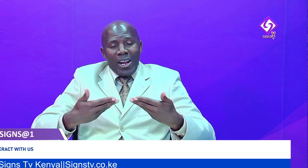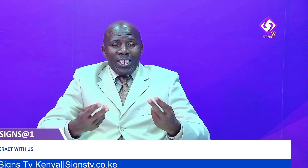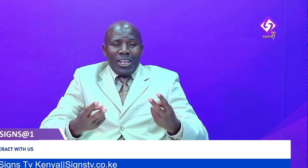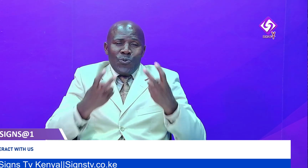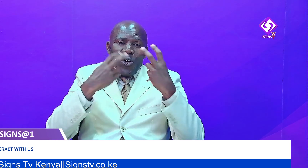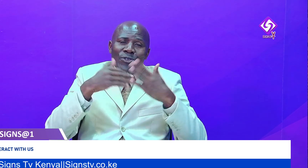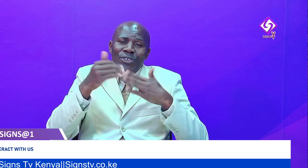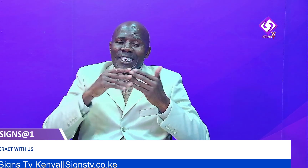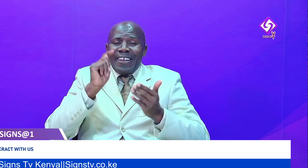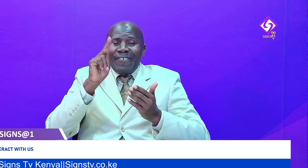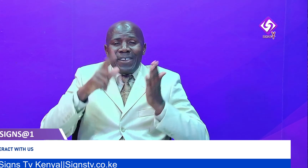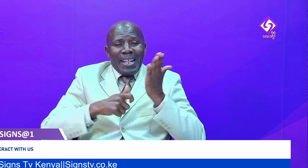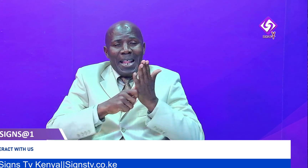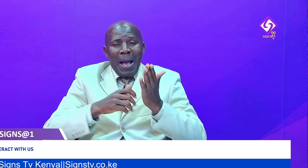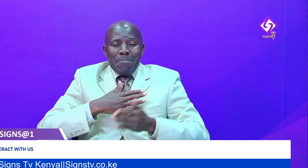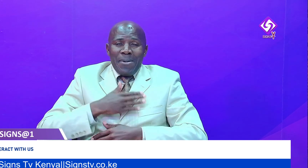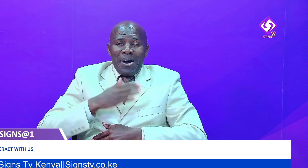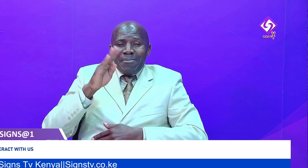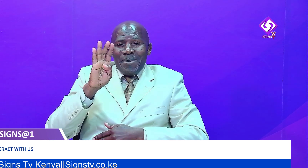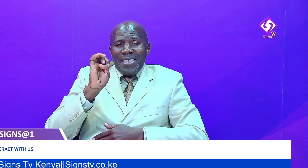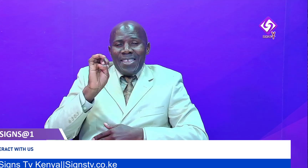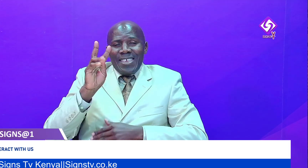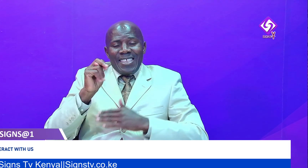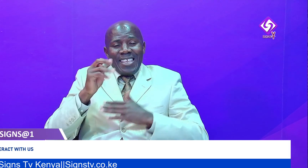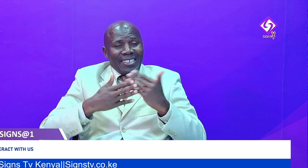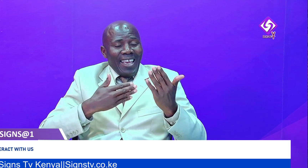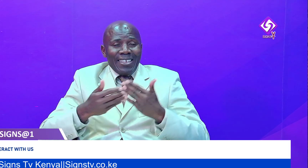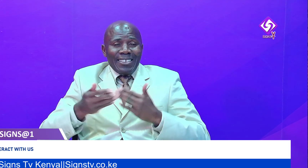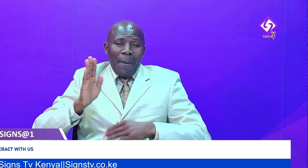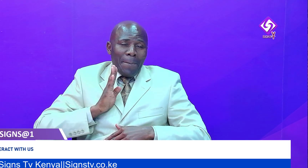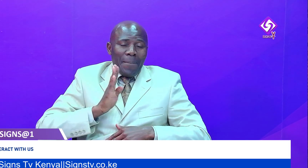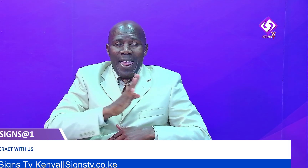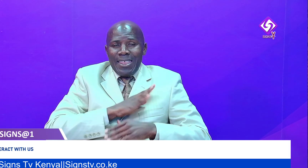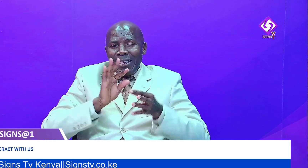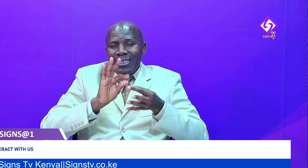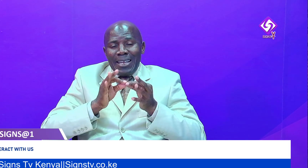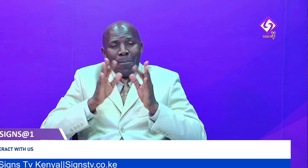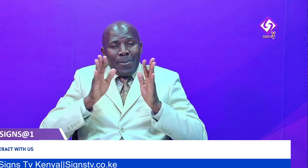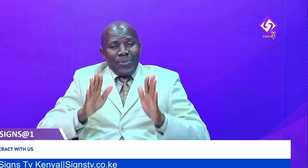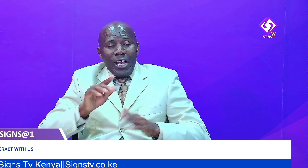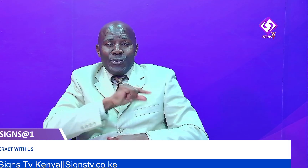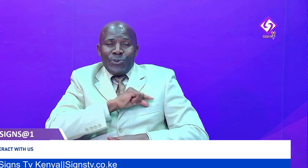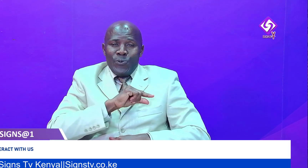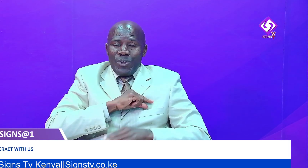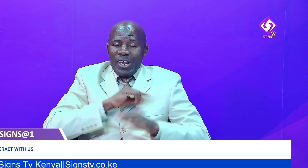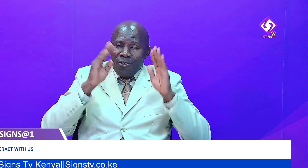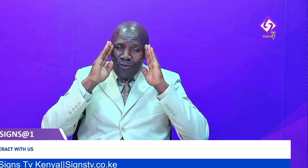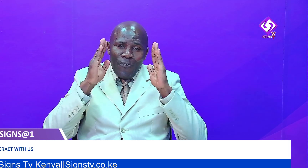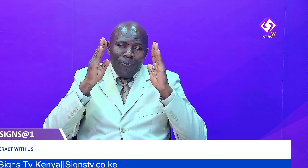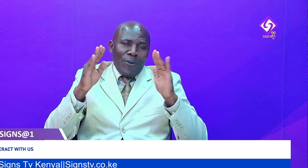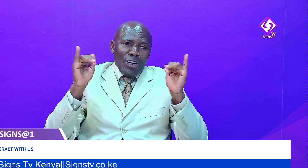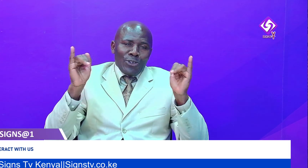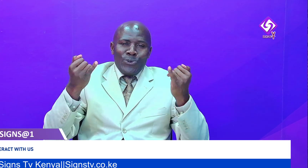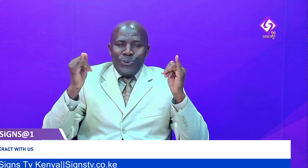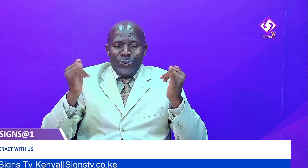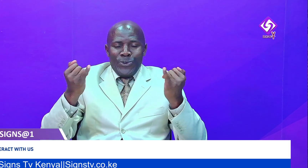Hello viewers, welcome to Science TV Lunchtime News. I am your host Ben Urangai, and sign language interpreter with the voicing is Keaton Minor. On to our